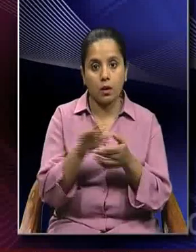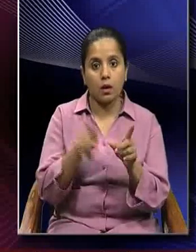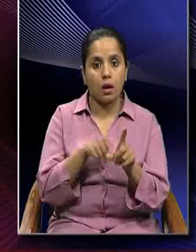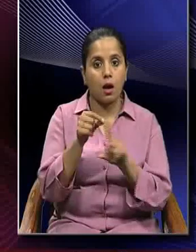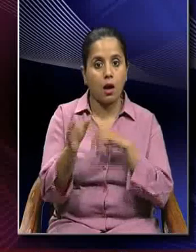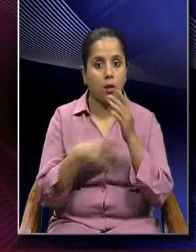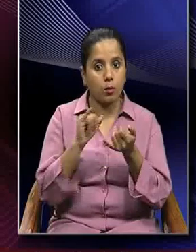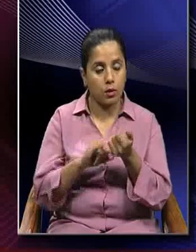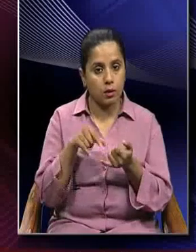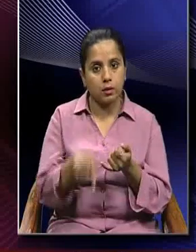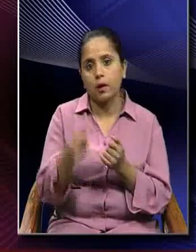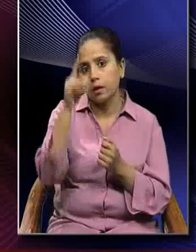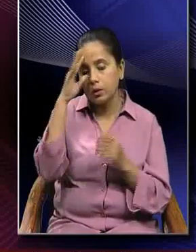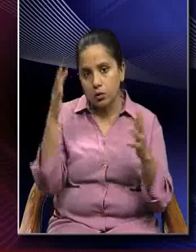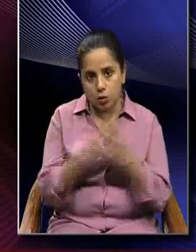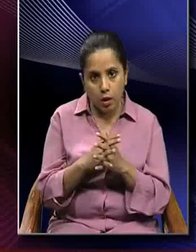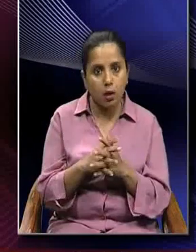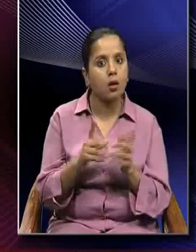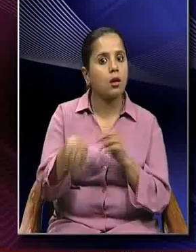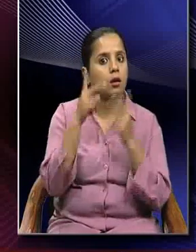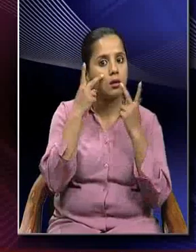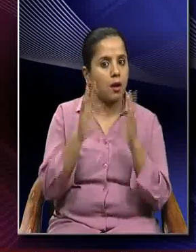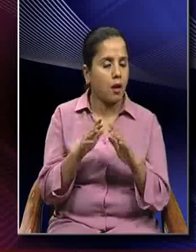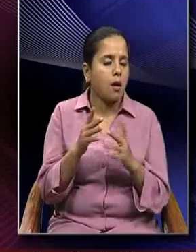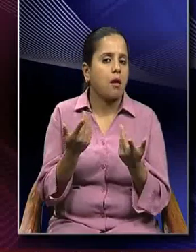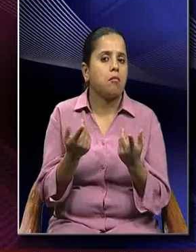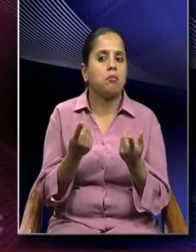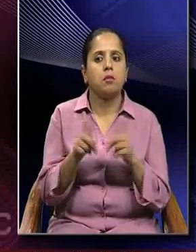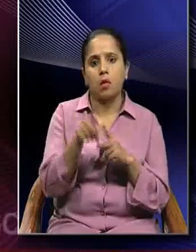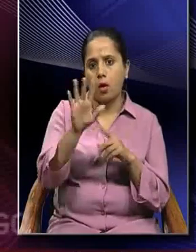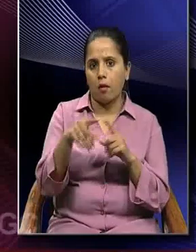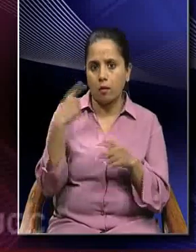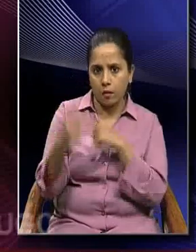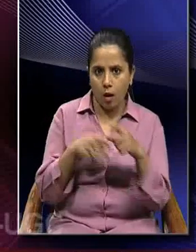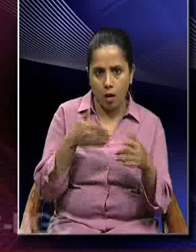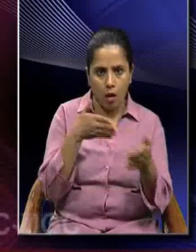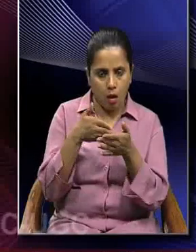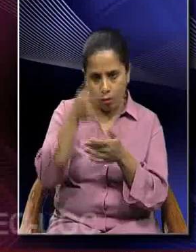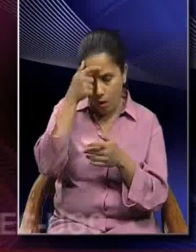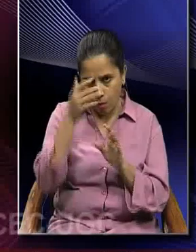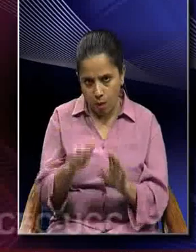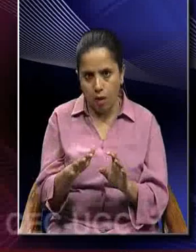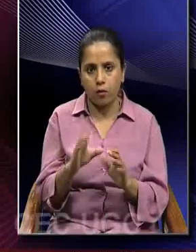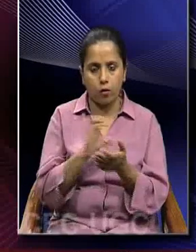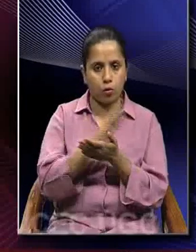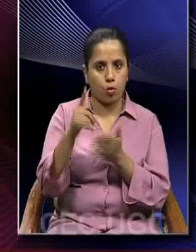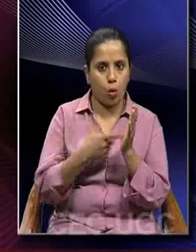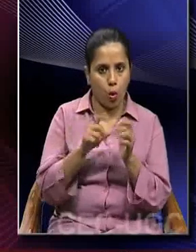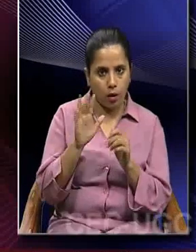drawn from the theory of stress, and it was seen whether, daily hassles versus chronic stress have